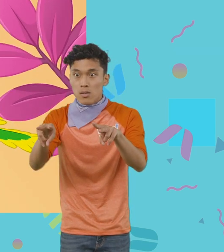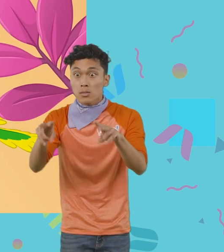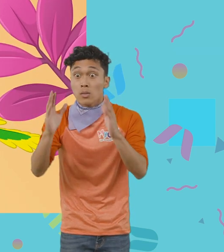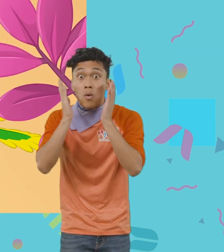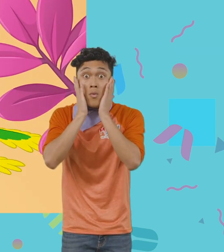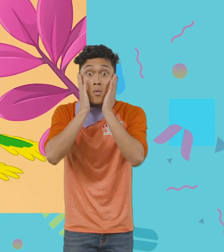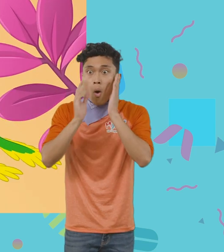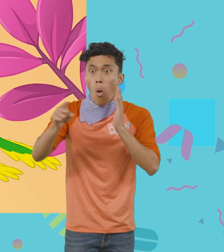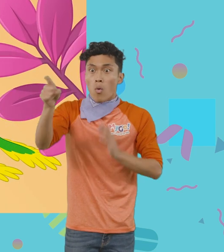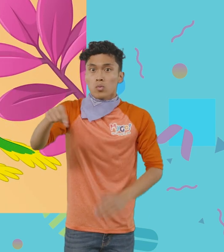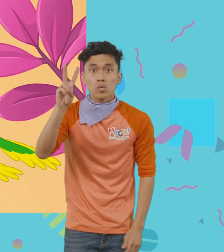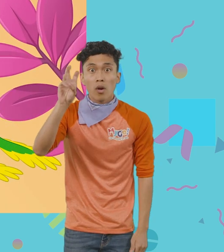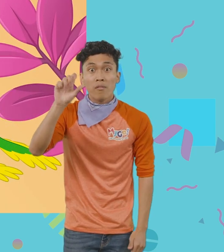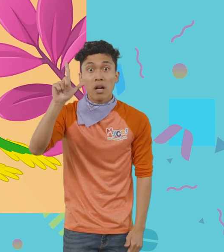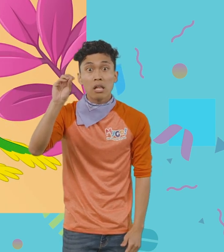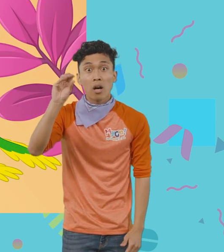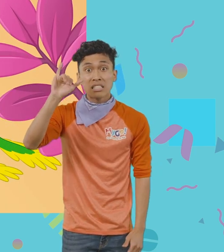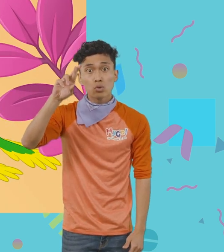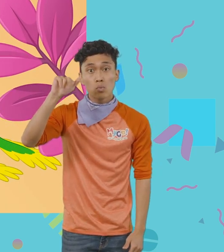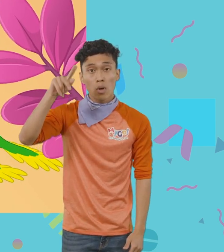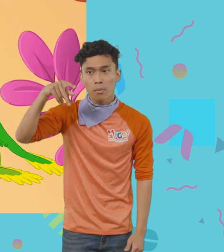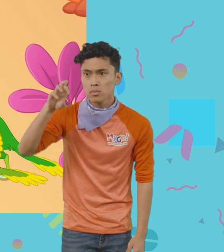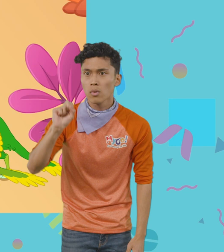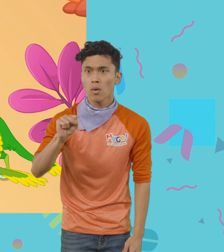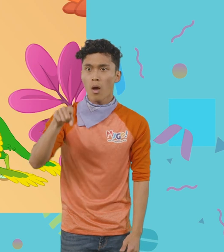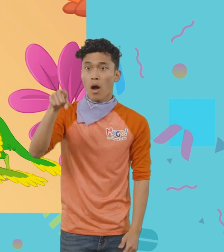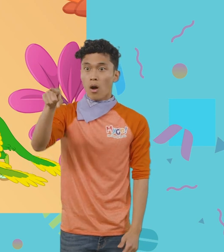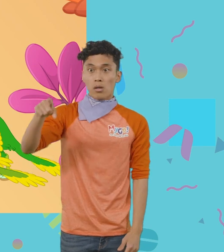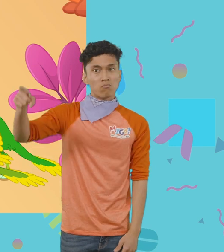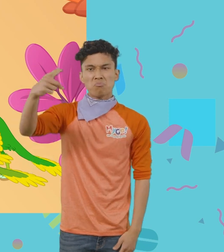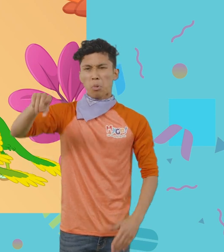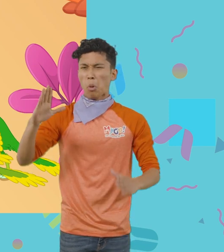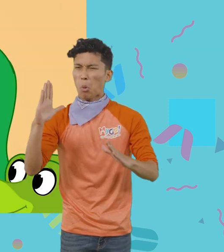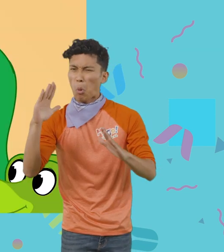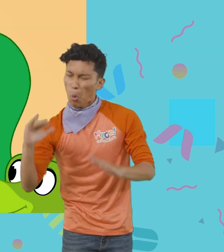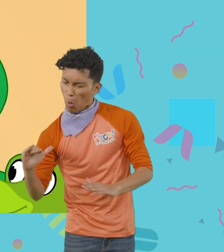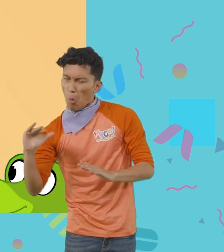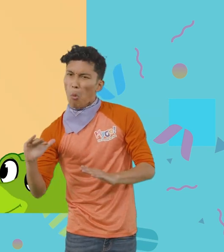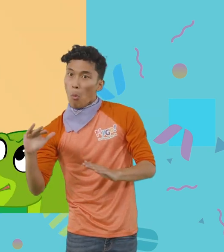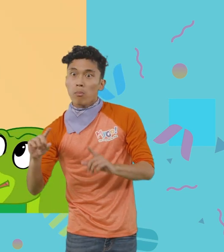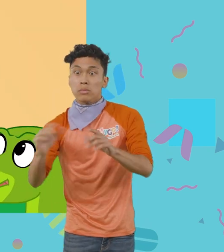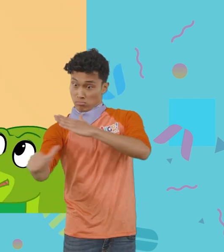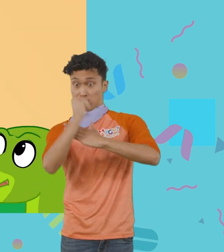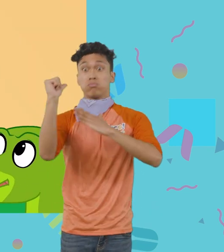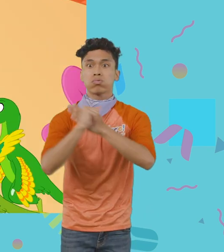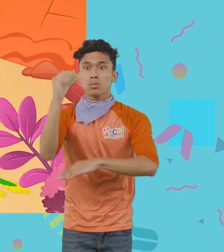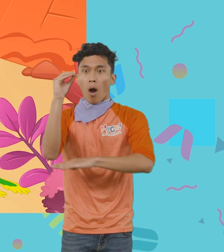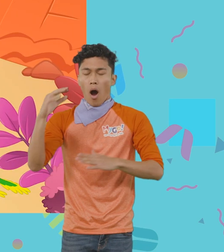Oh no! Those are velociraptors! Velociraptors are small but dangerous dinosaurs.